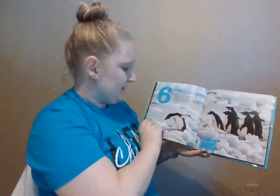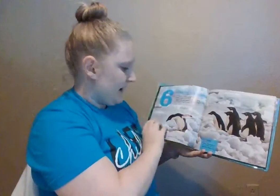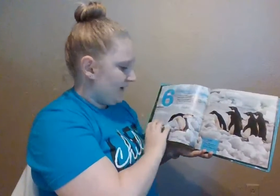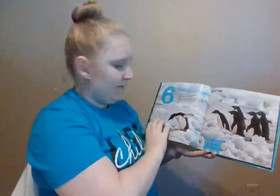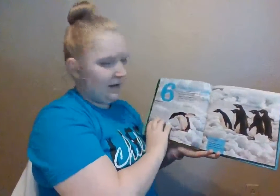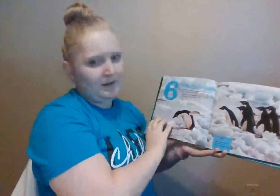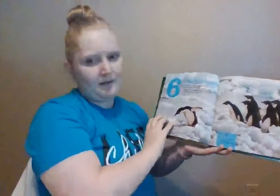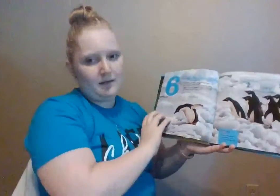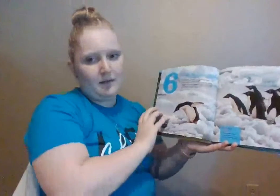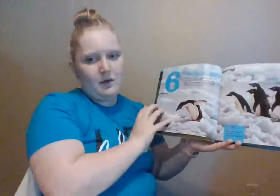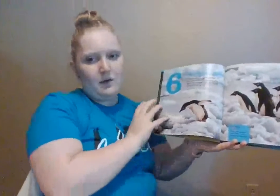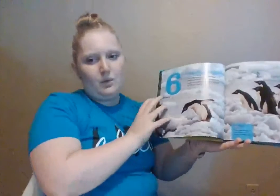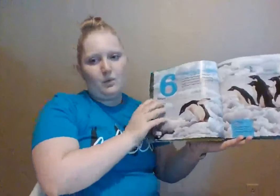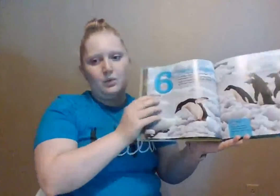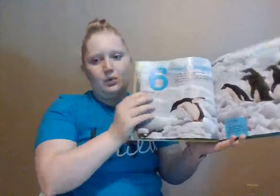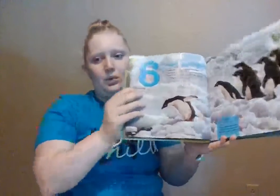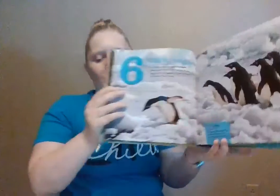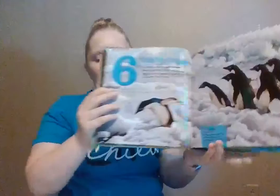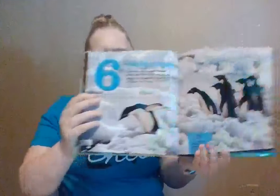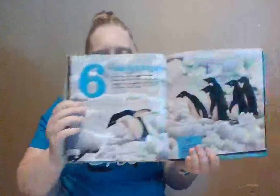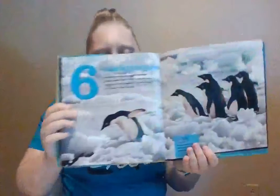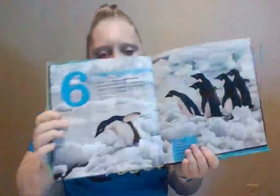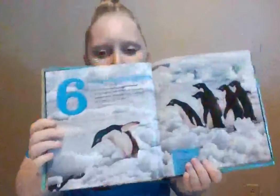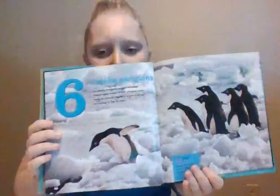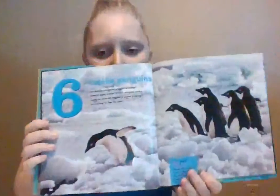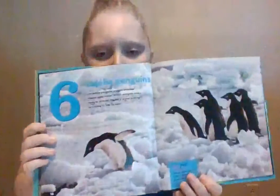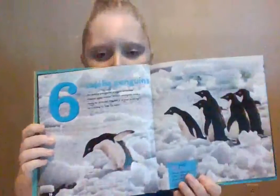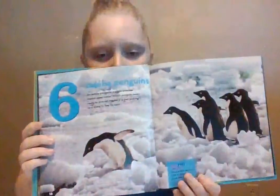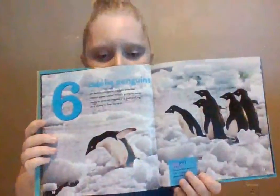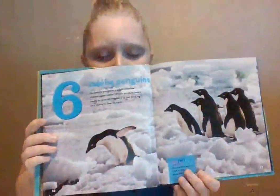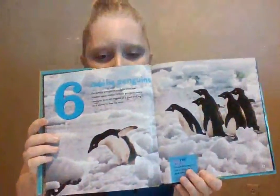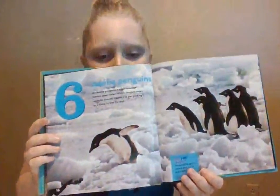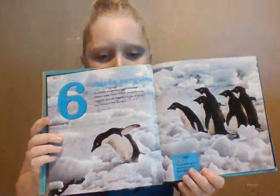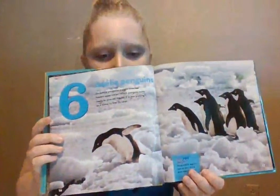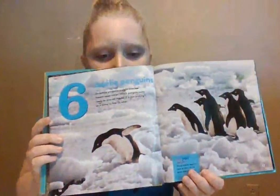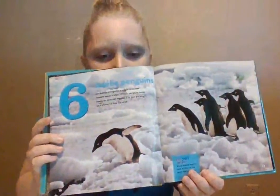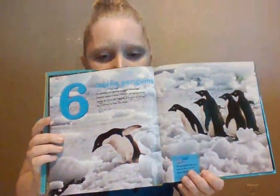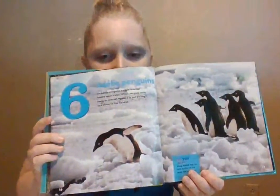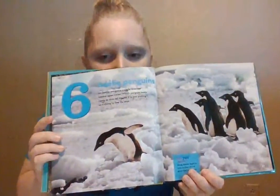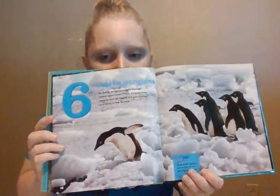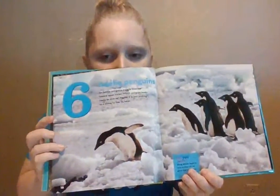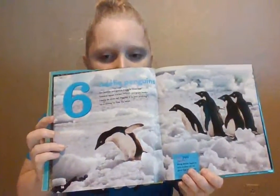dive in? Ooh, which of these penguins do you think is going to dive into the water?